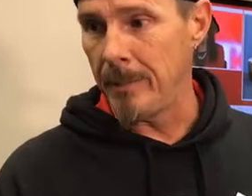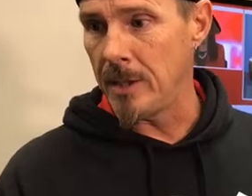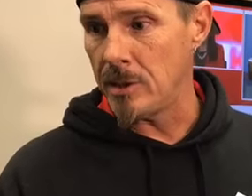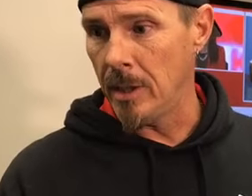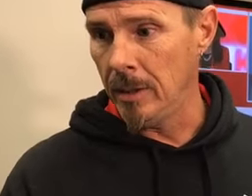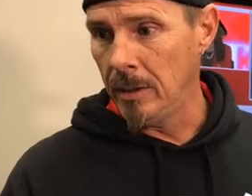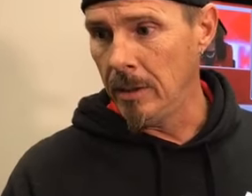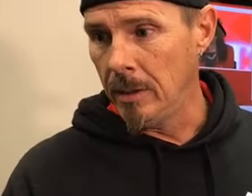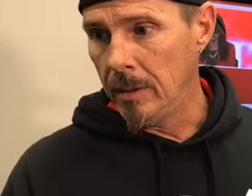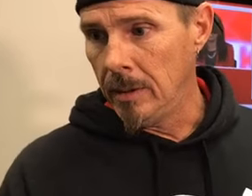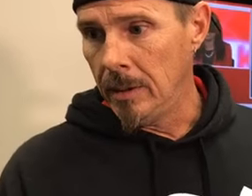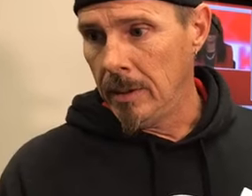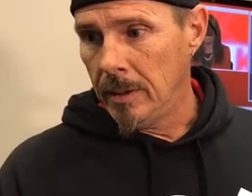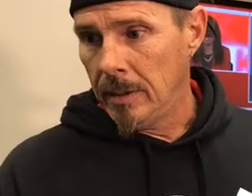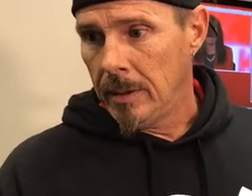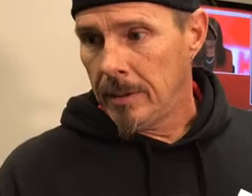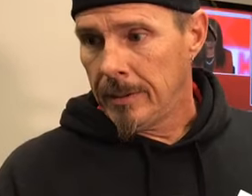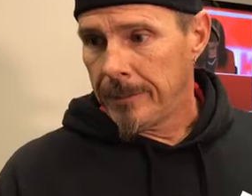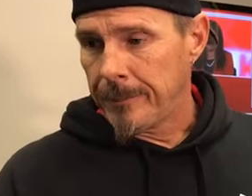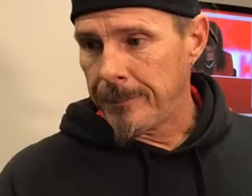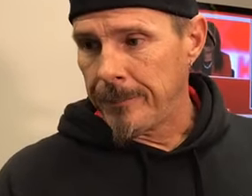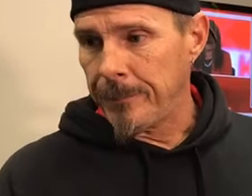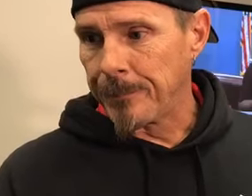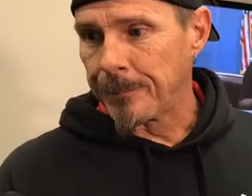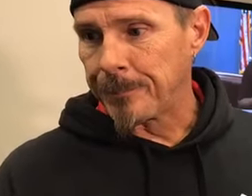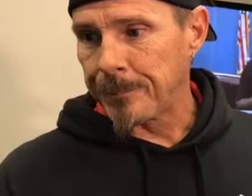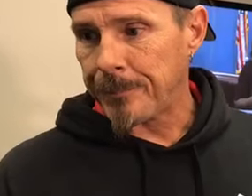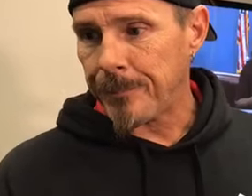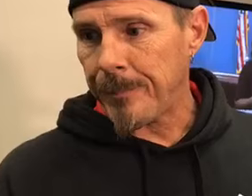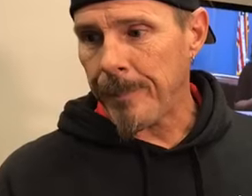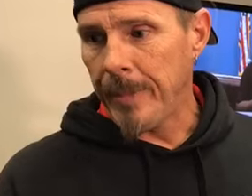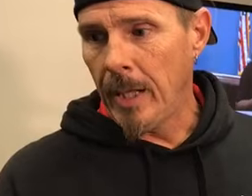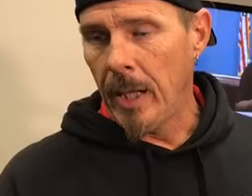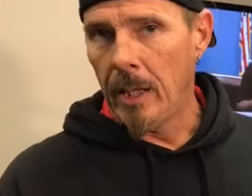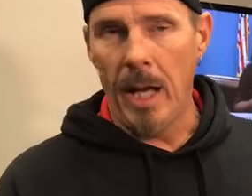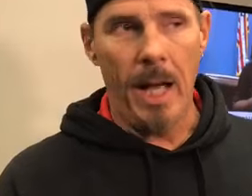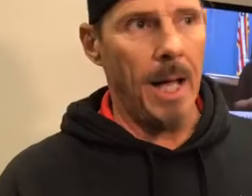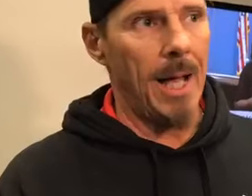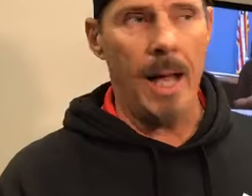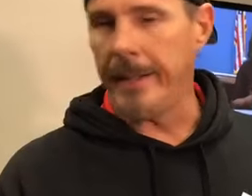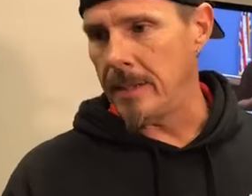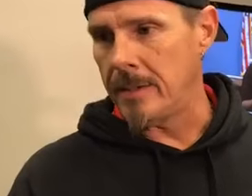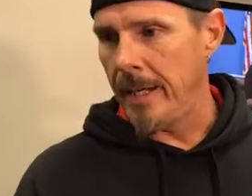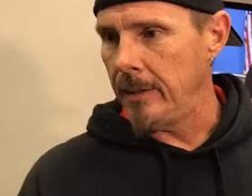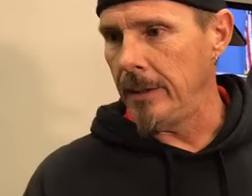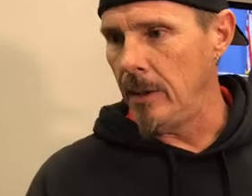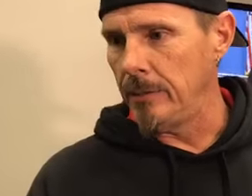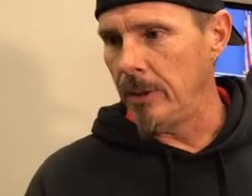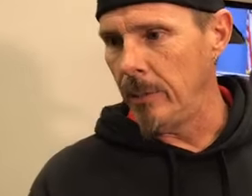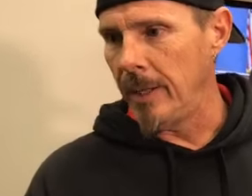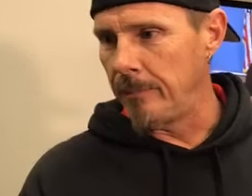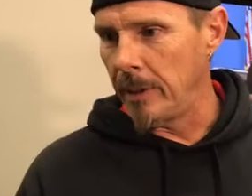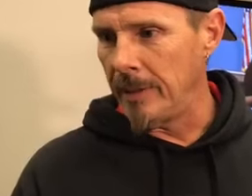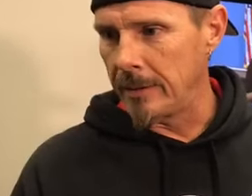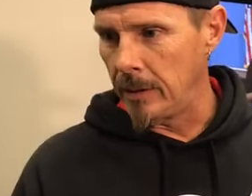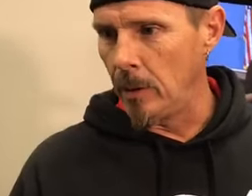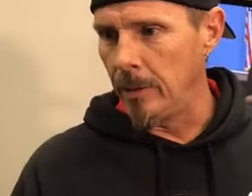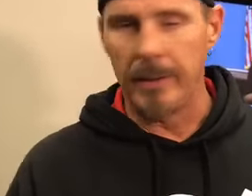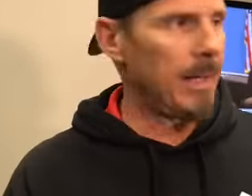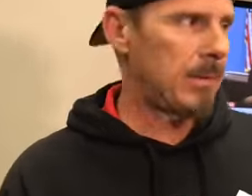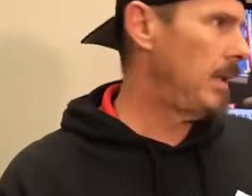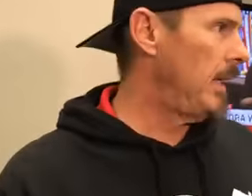very much. You're inside this building with this man. I mean, obvious question, what would you want to say to him? I can't say it. You know what I'd really like